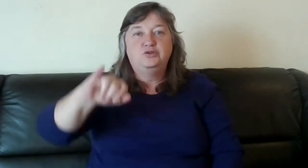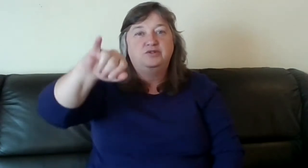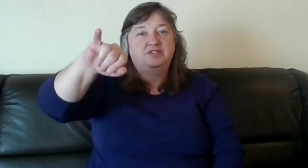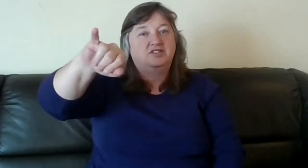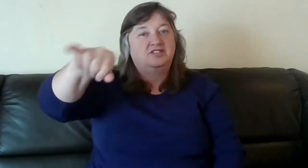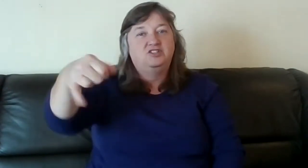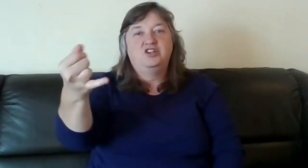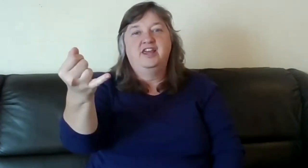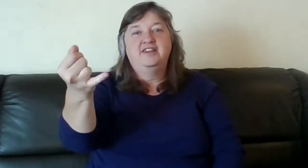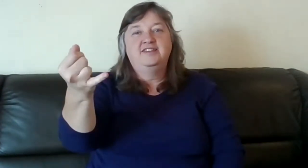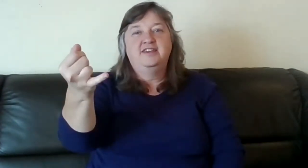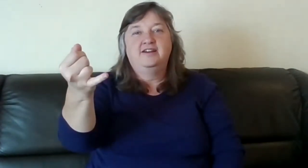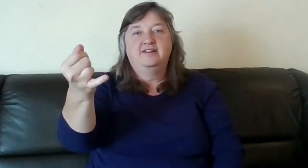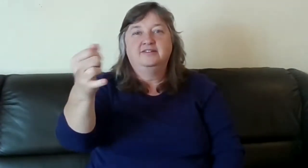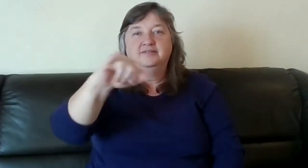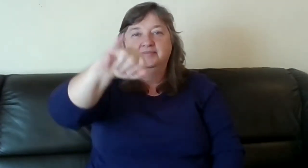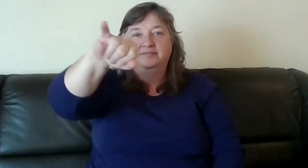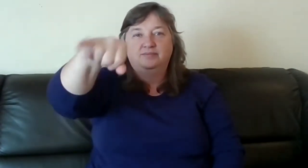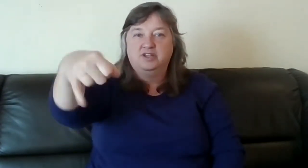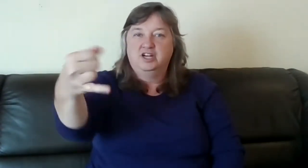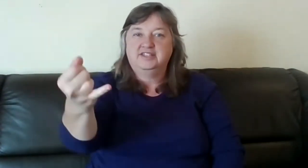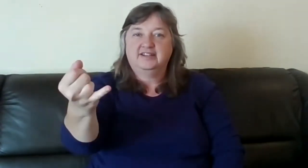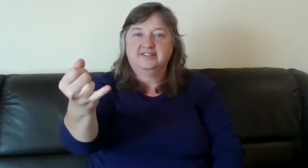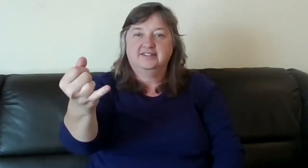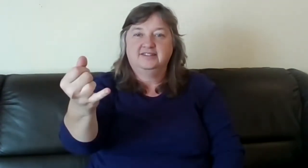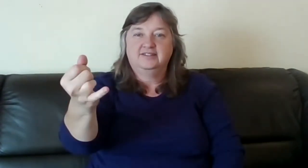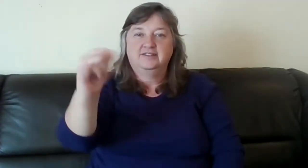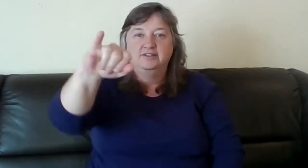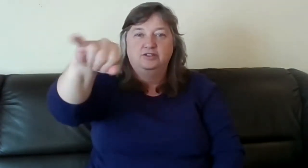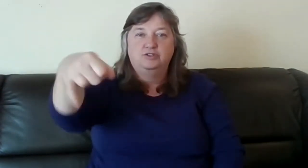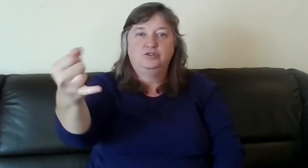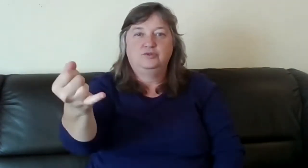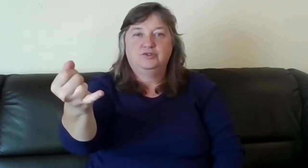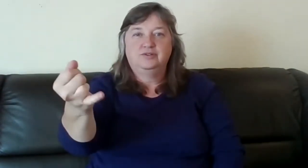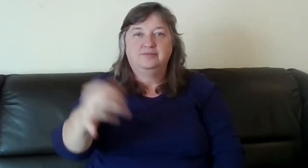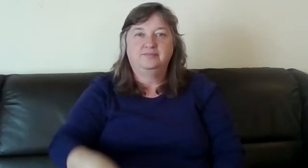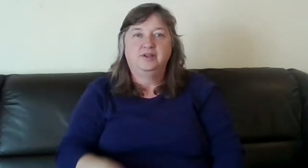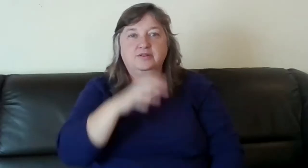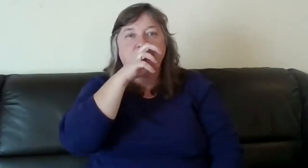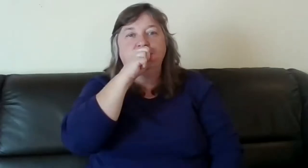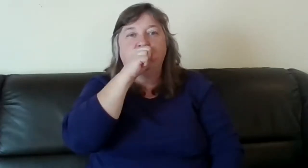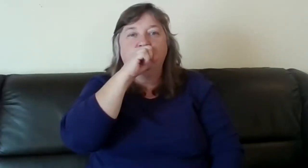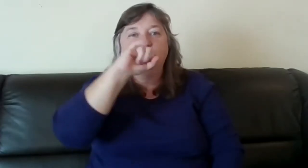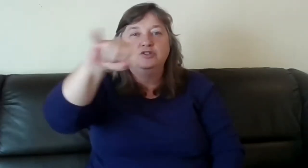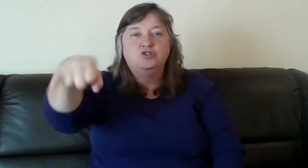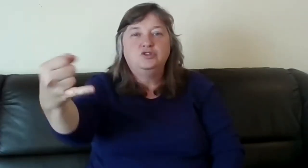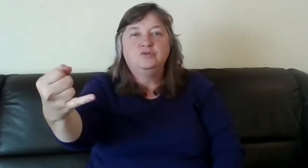Juice is just a J in the air with context. Juice. So we have orange